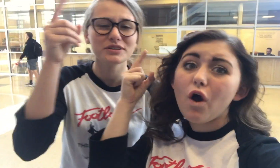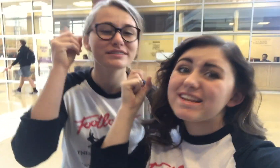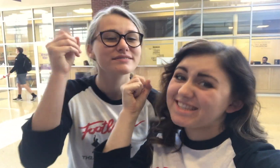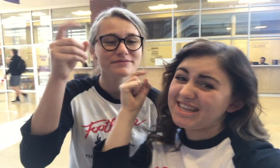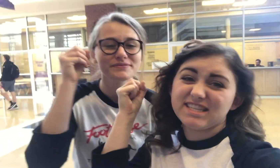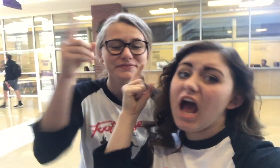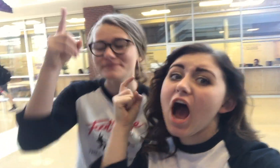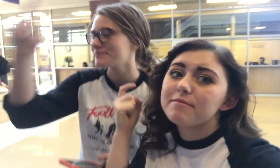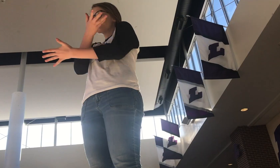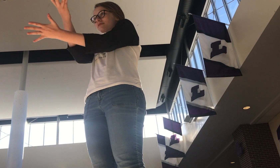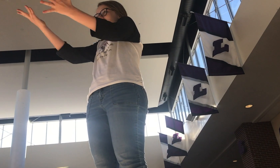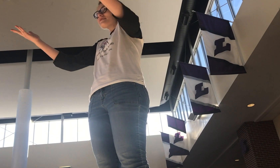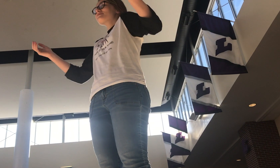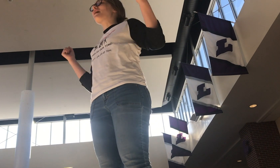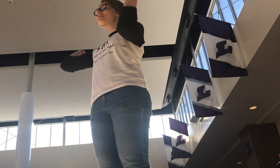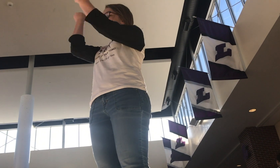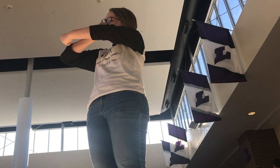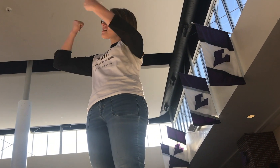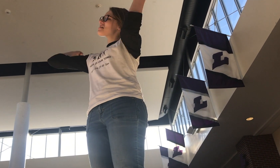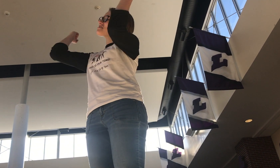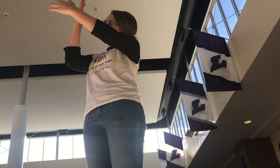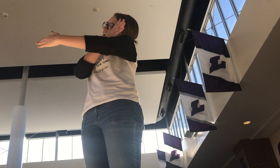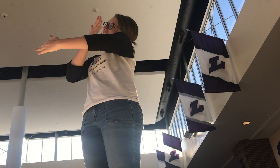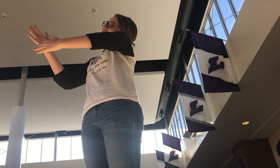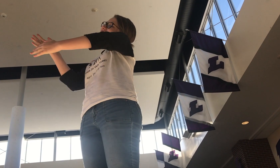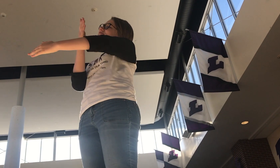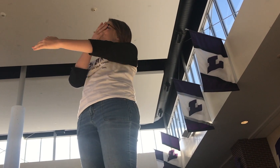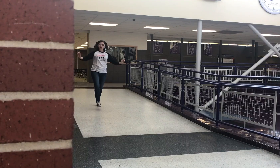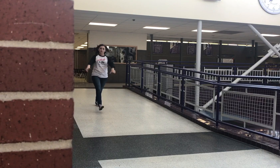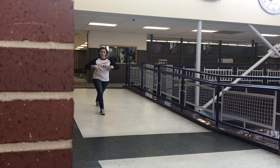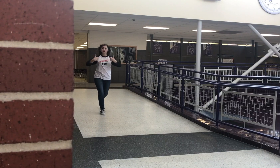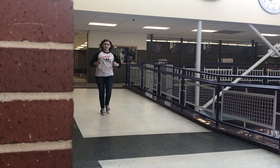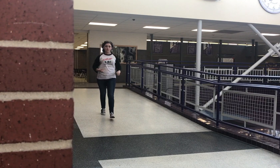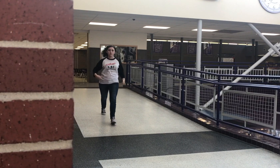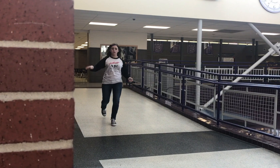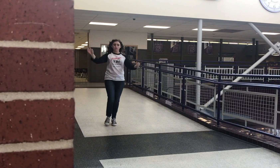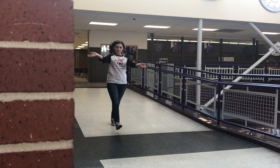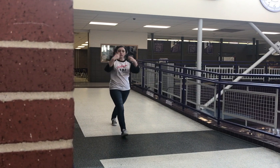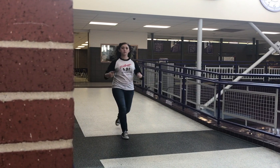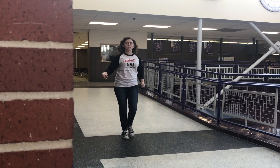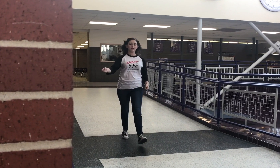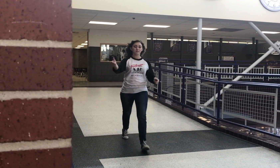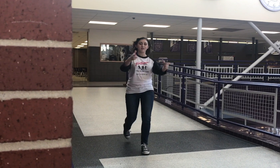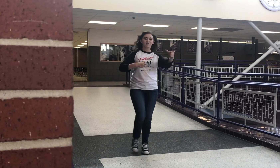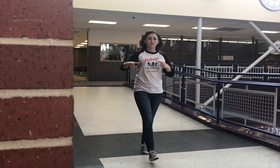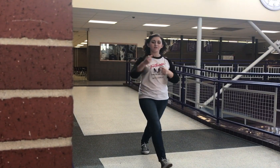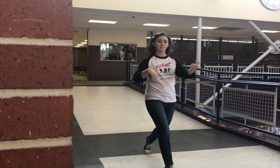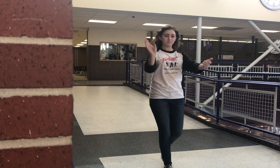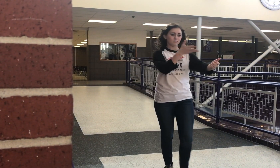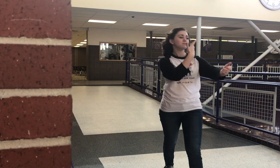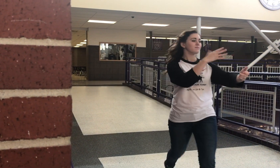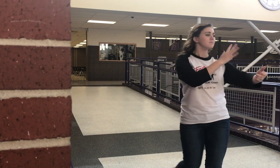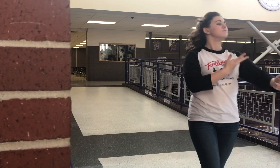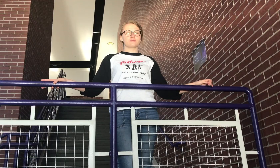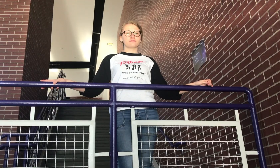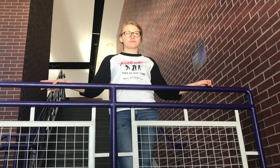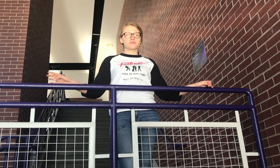voice this time? This is my fight song Take back my life song Prove I'm